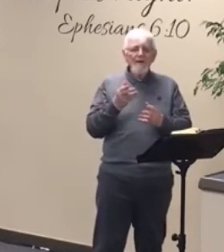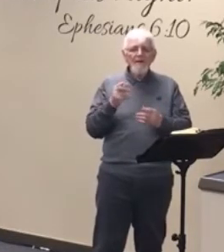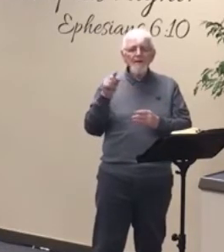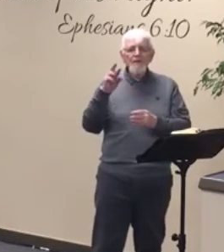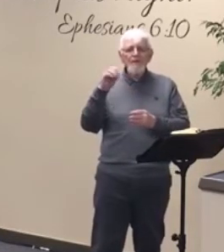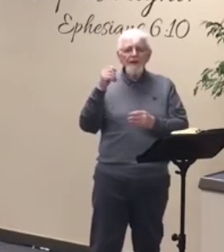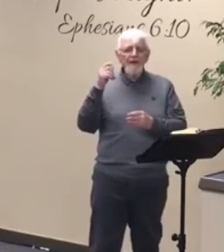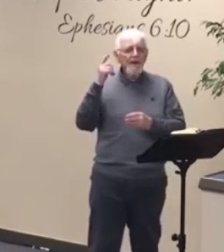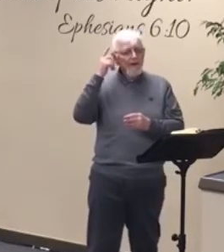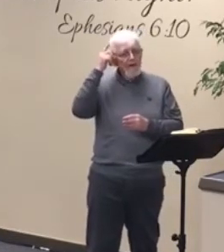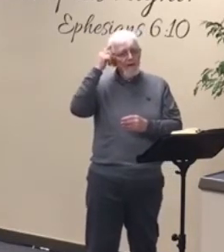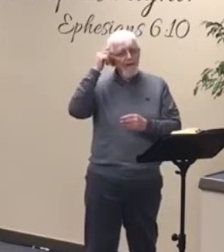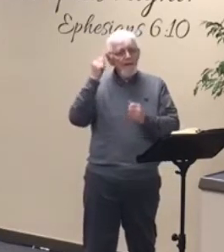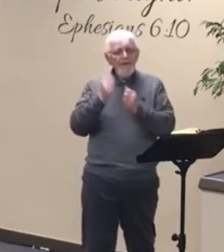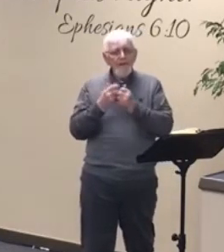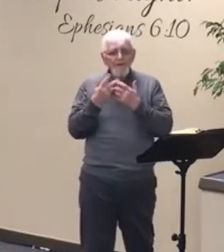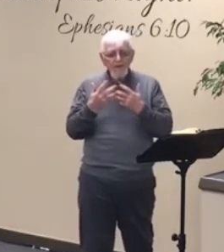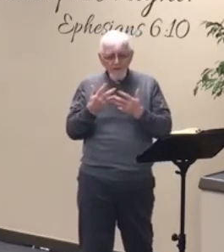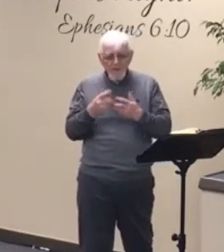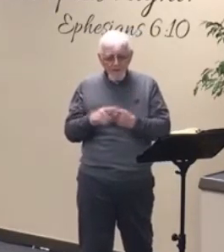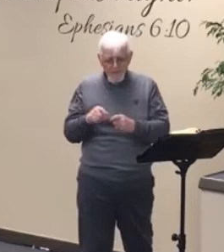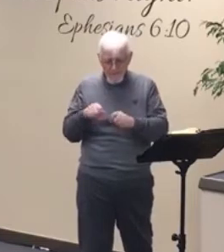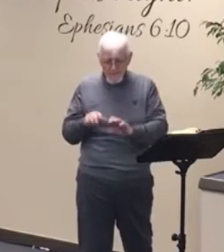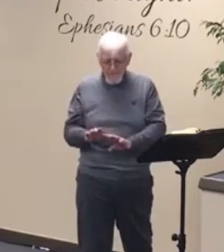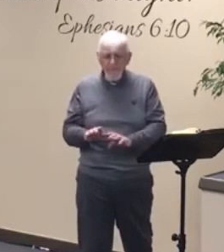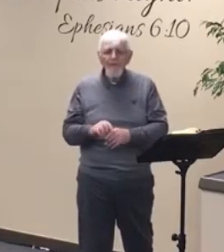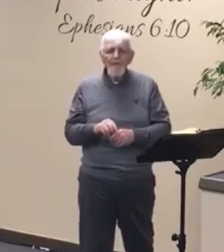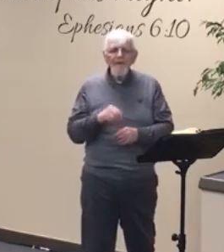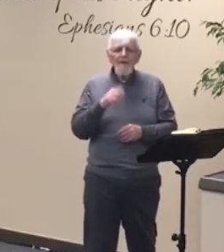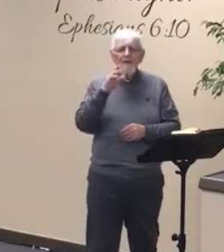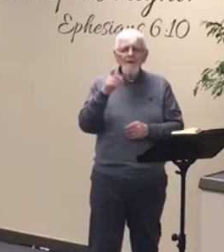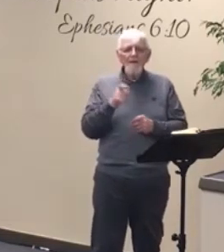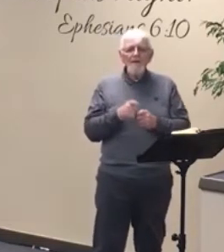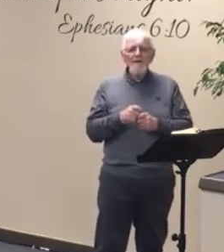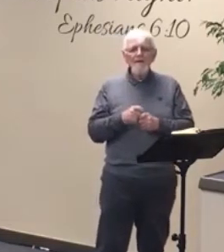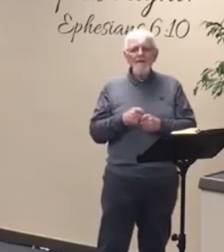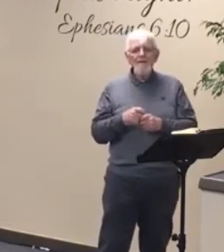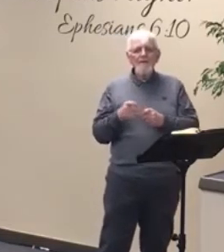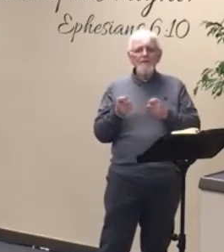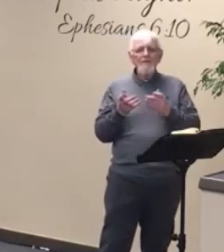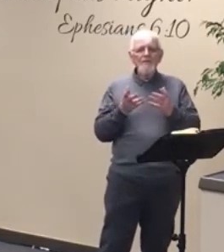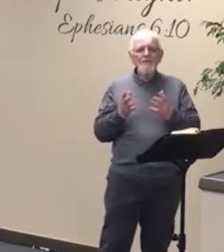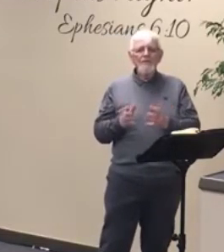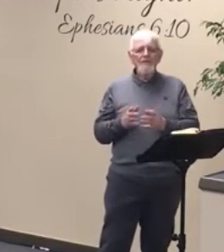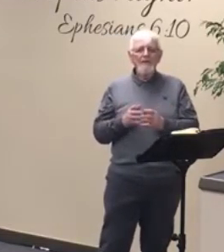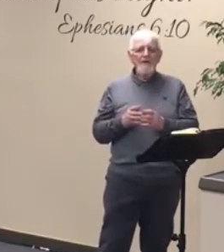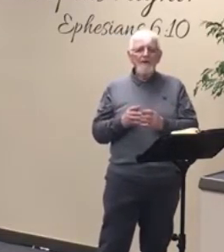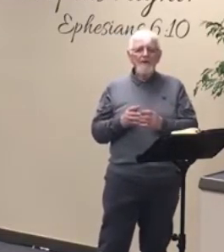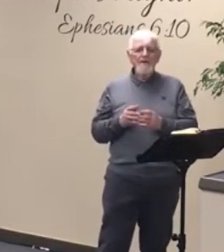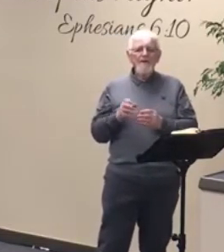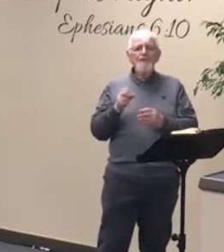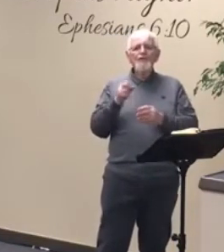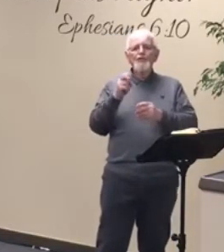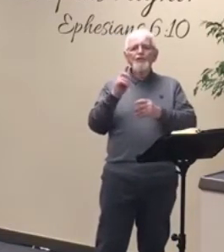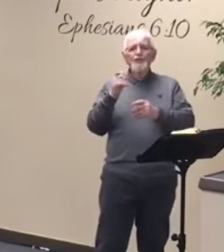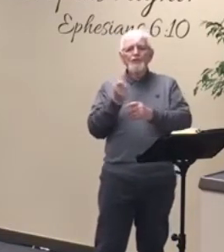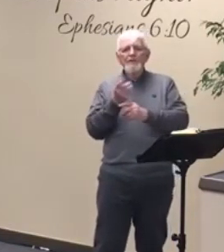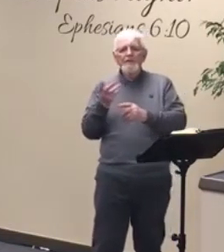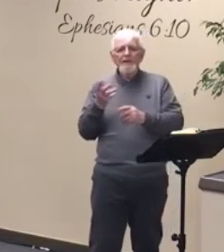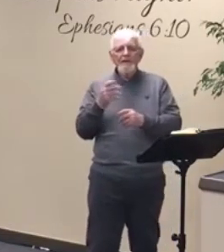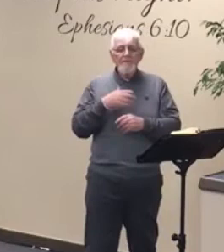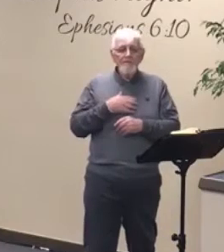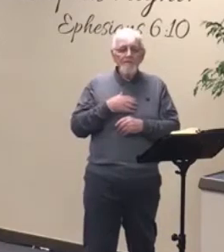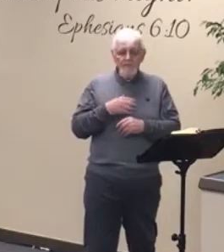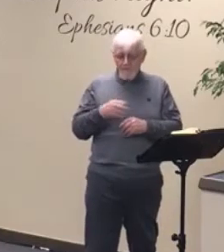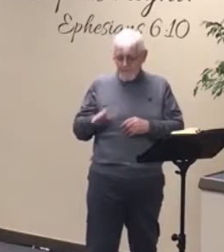father with sorrow to the grave. For thy servant became surety for the lad unto my father, saying, If I bring him not